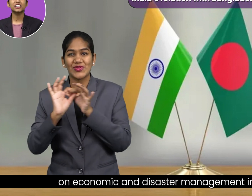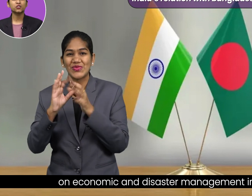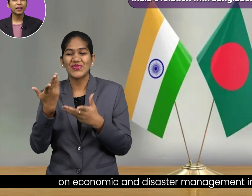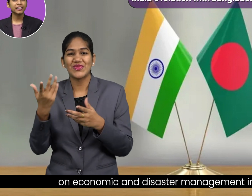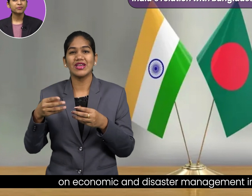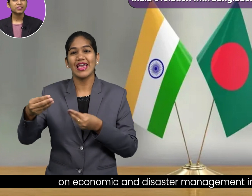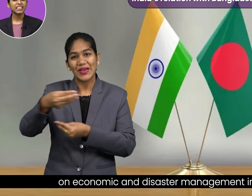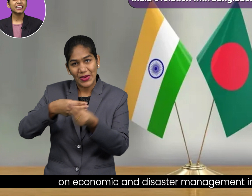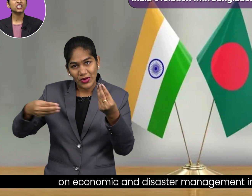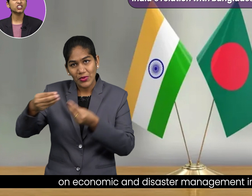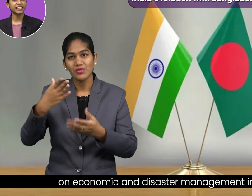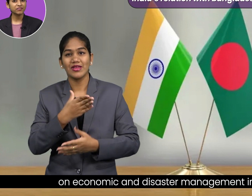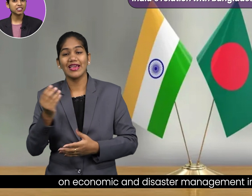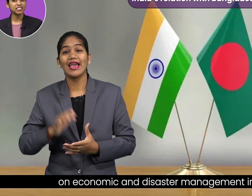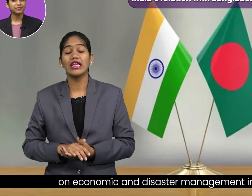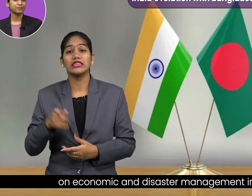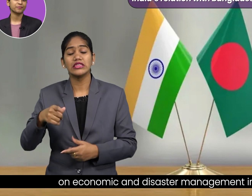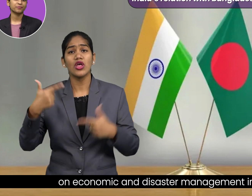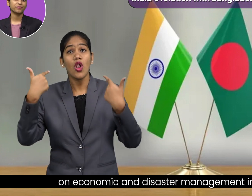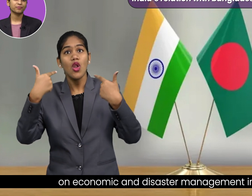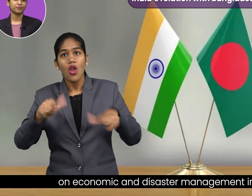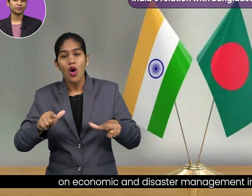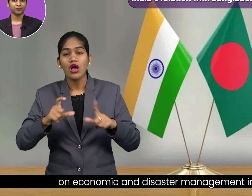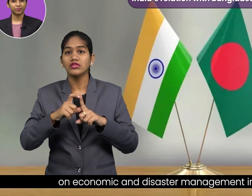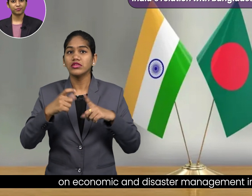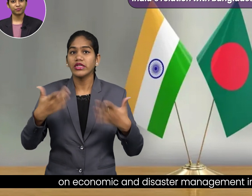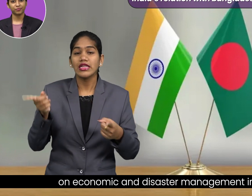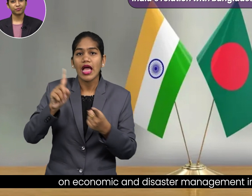disaster management initiatives.